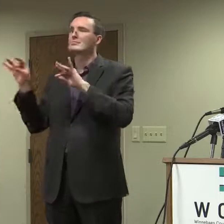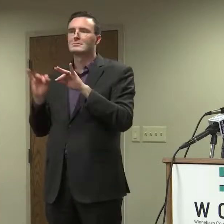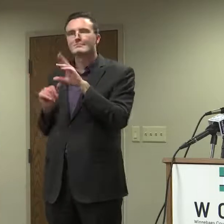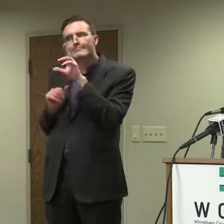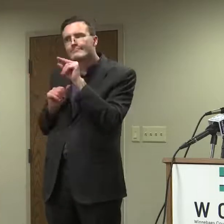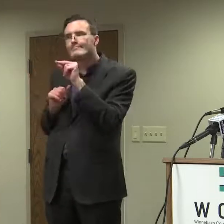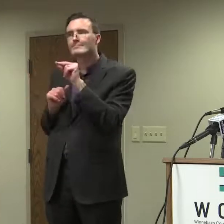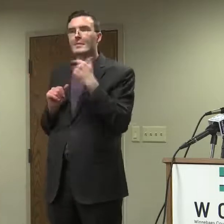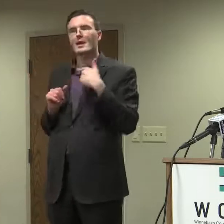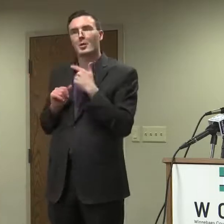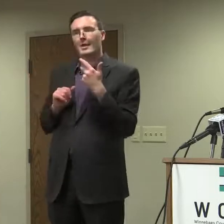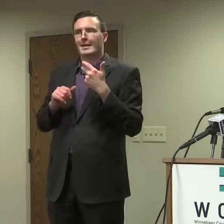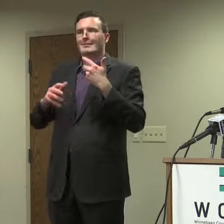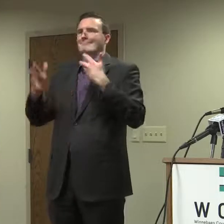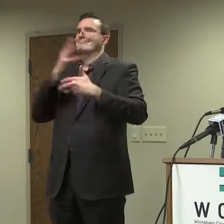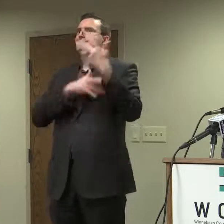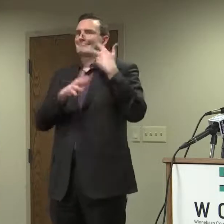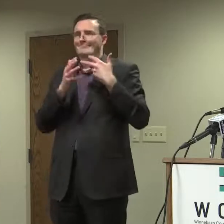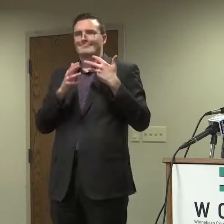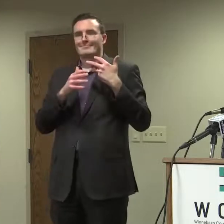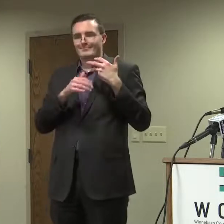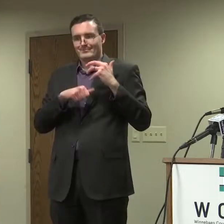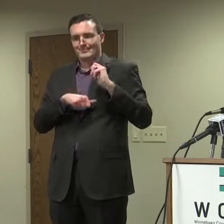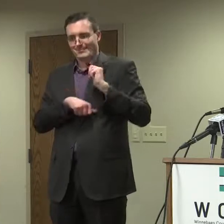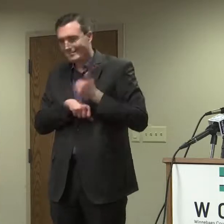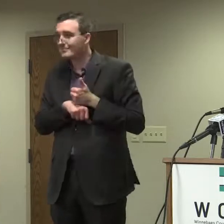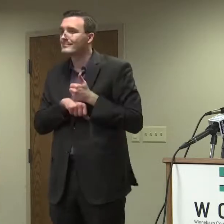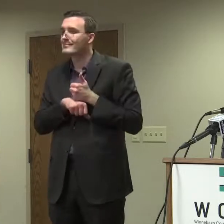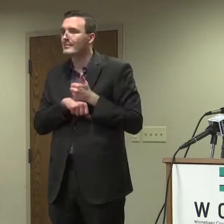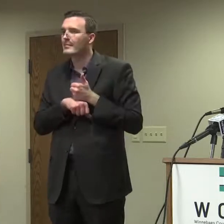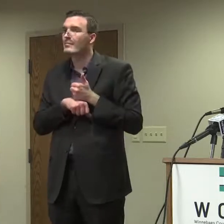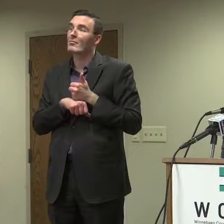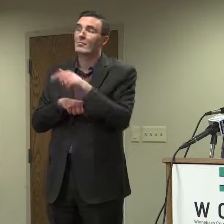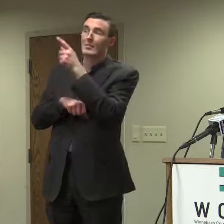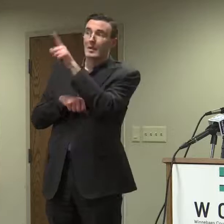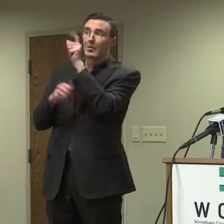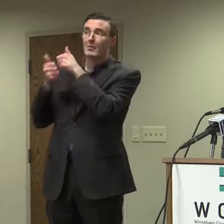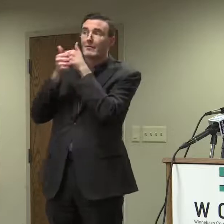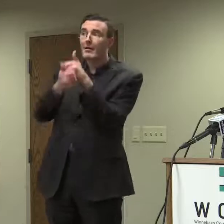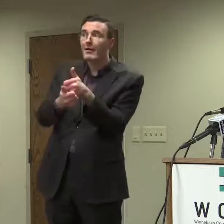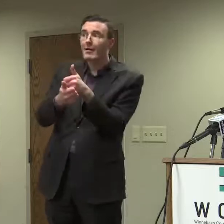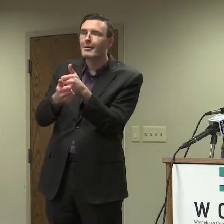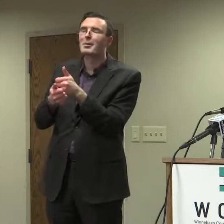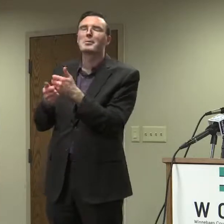which were important to us when we went out for a system, are adhered to.